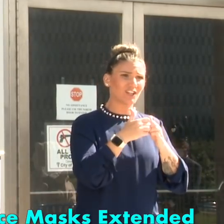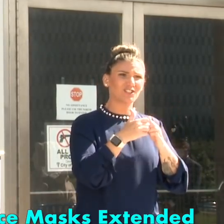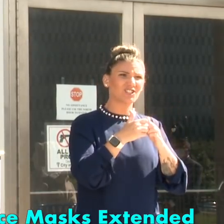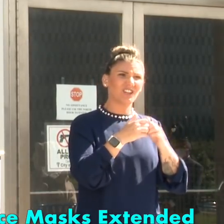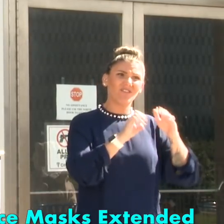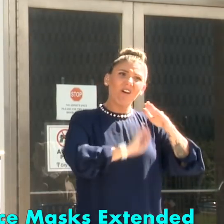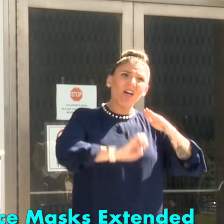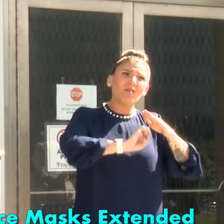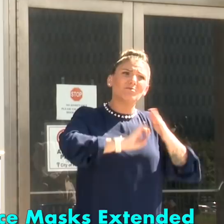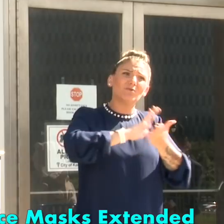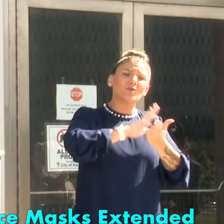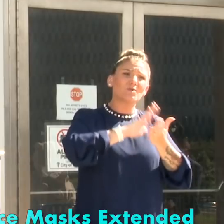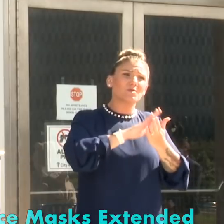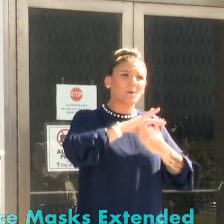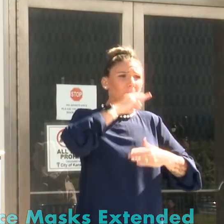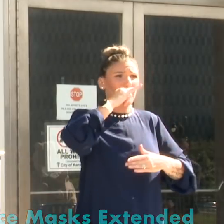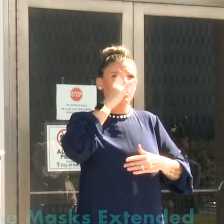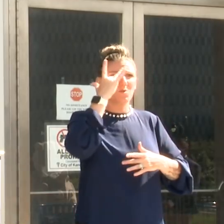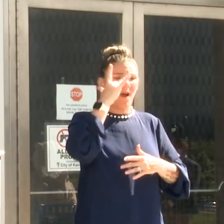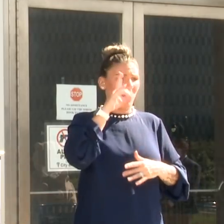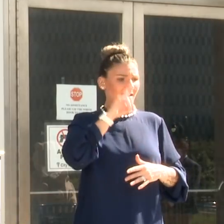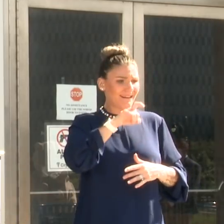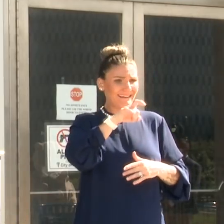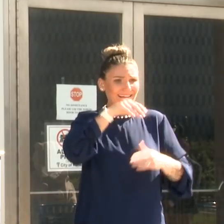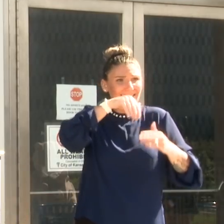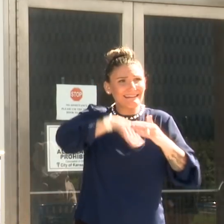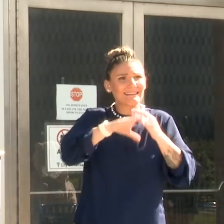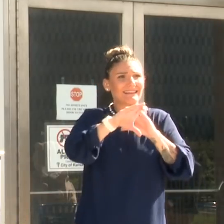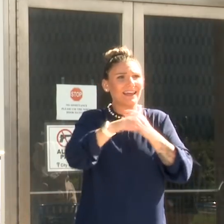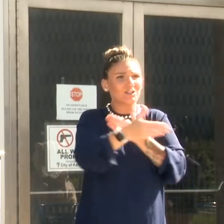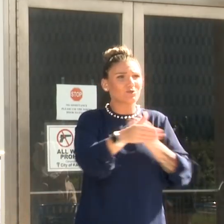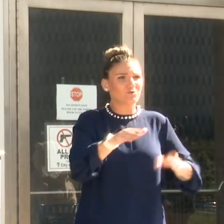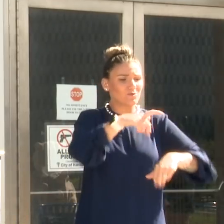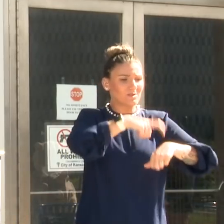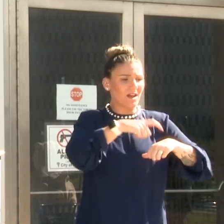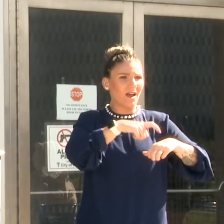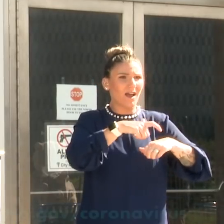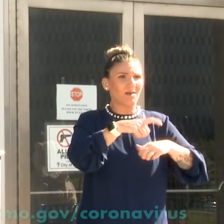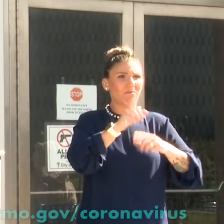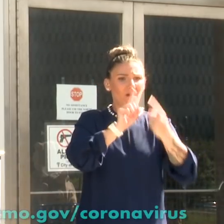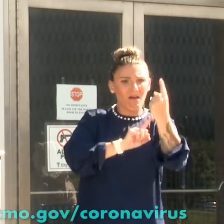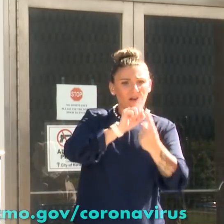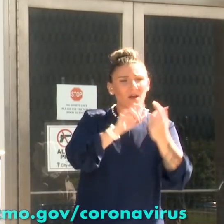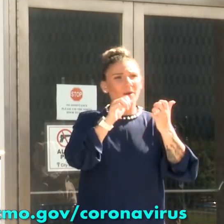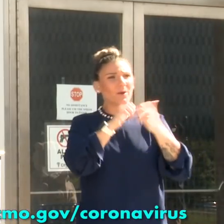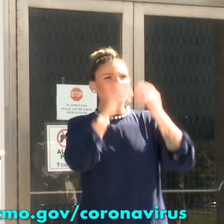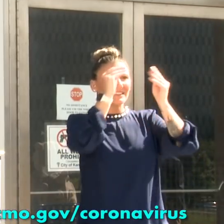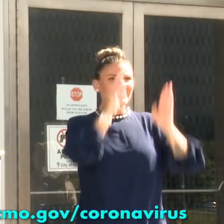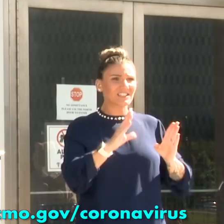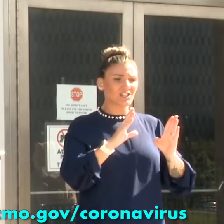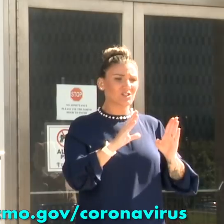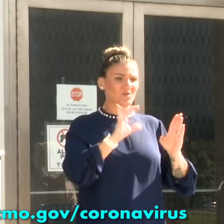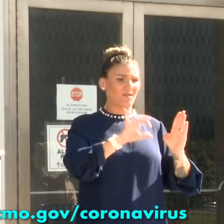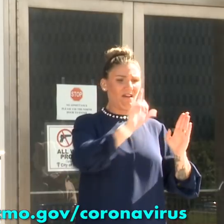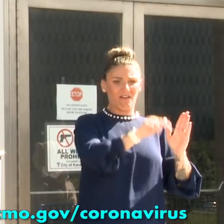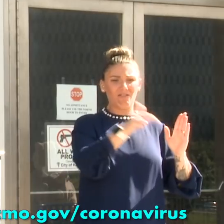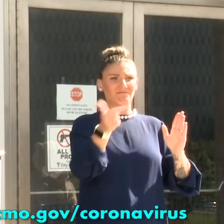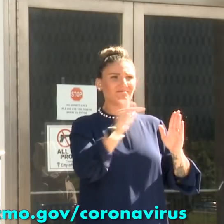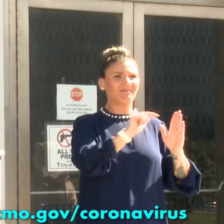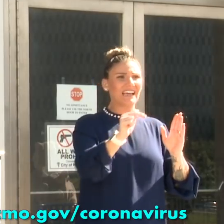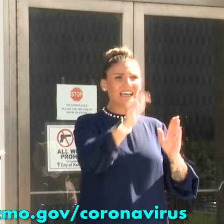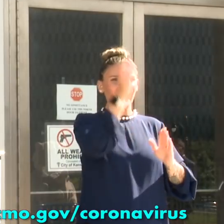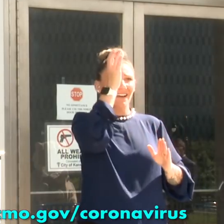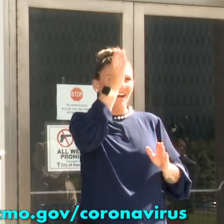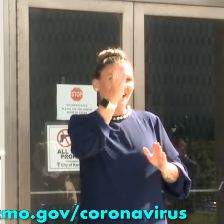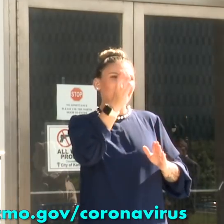kids because they need that in classroom time with the teacher. So I do think that that alternate concept of you reduce